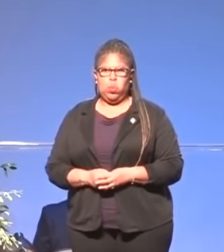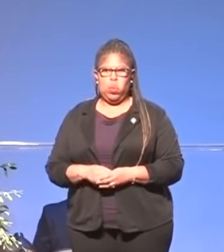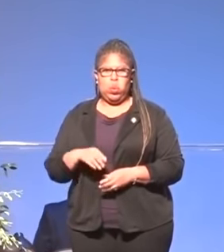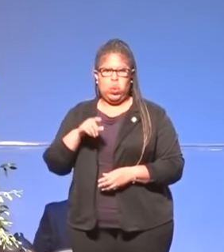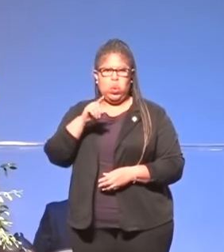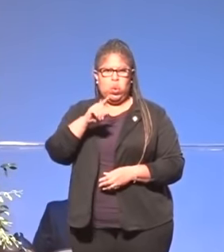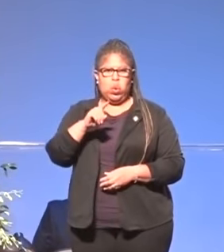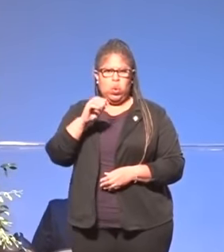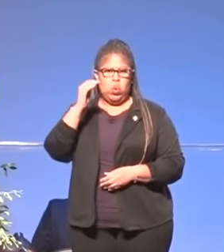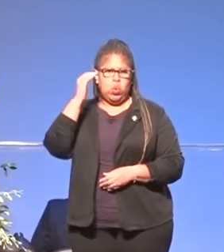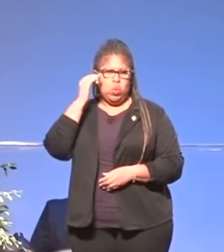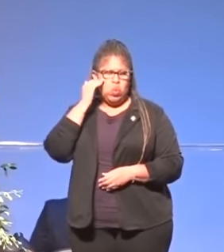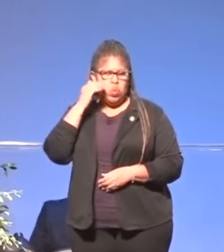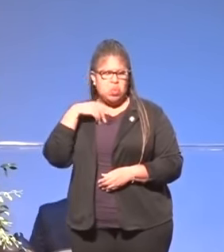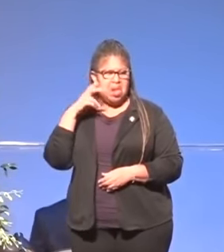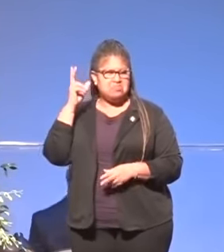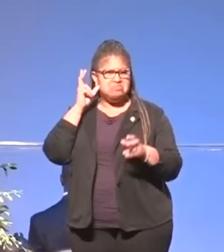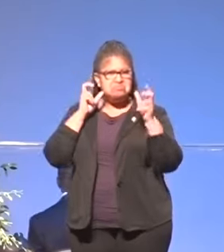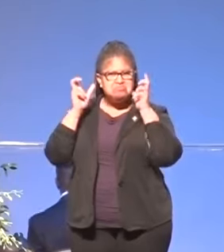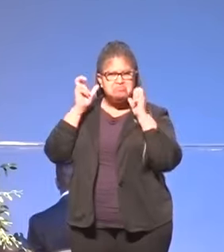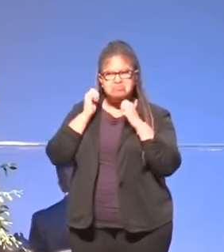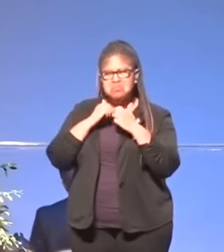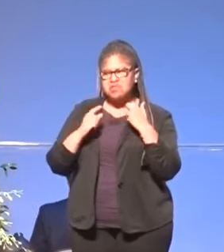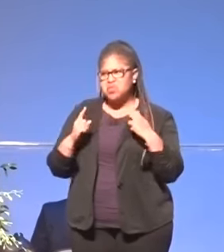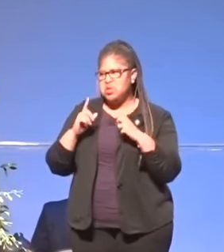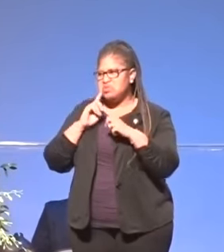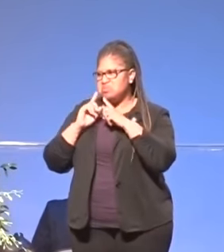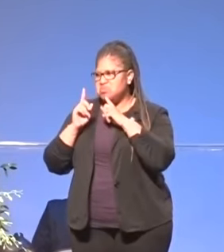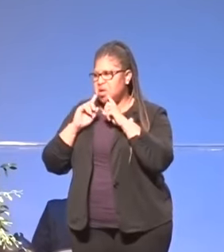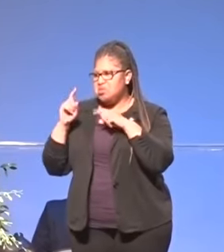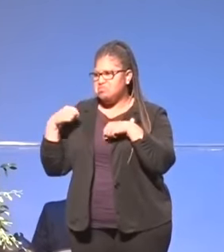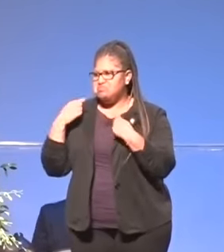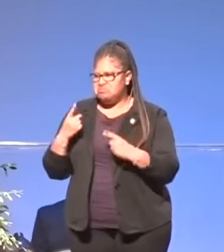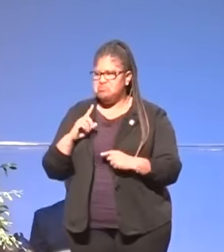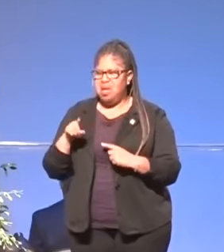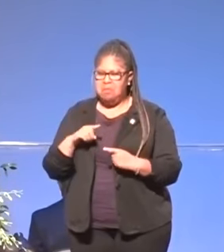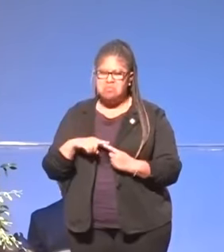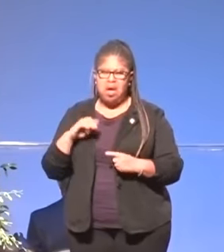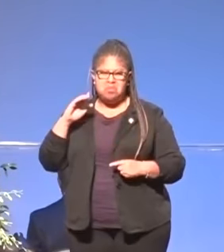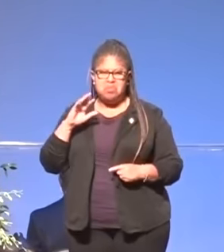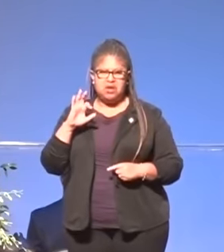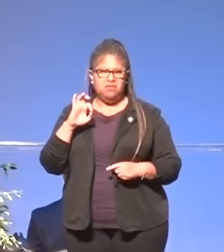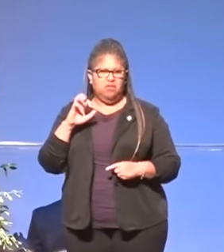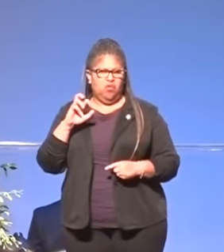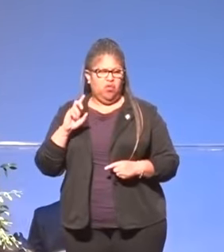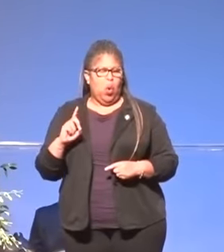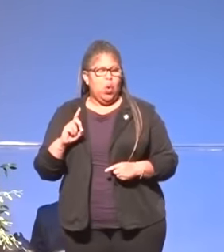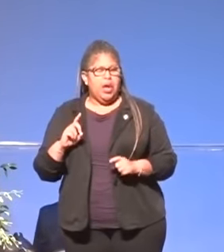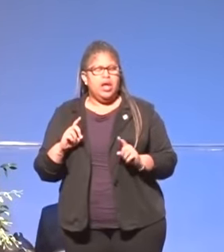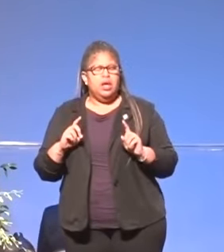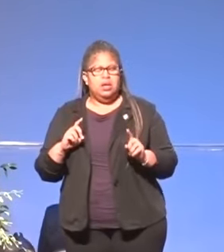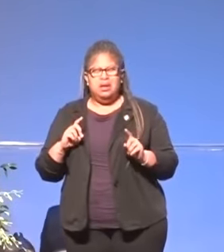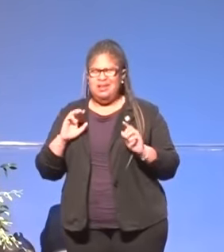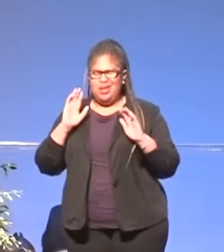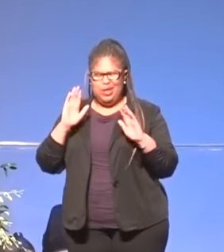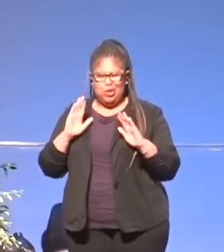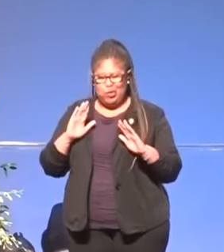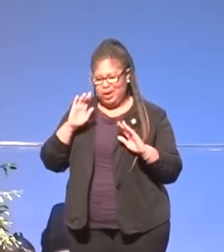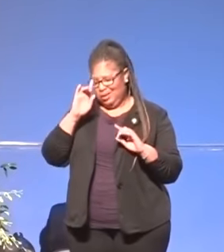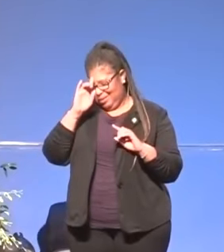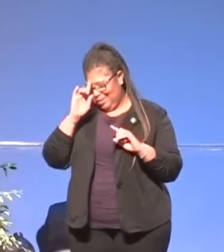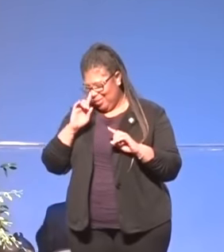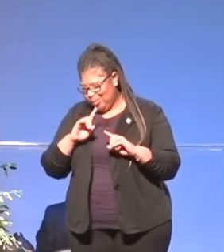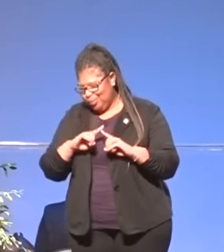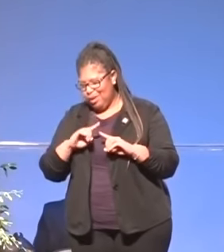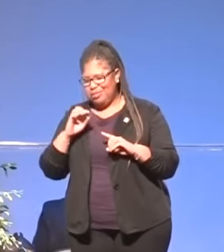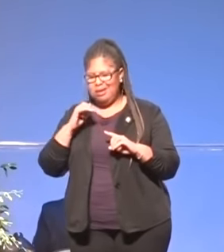You know, hearing everyone speak thus far about Big Floyd, I mean, great brother.